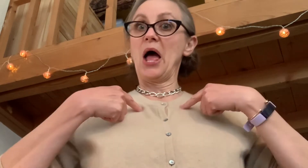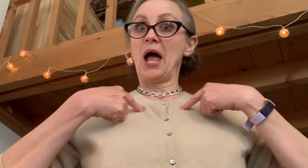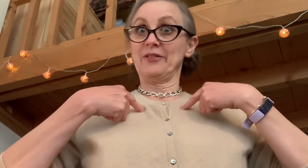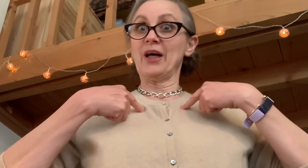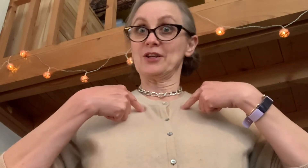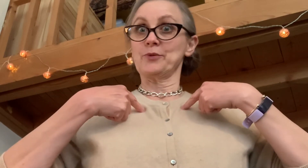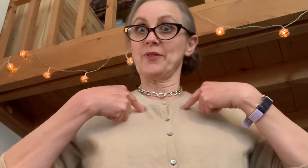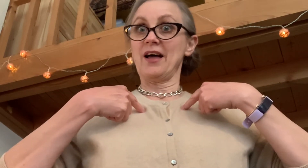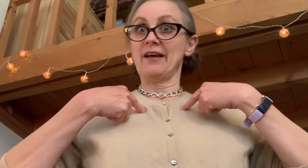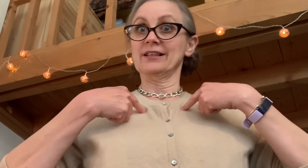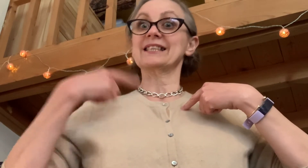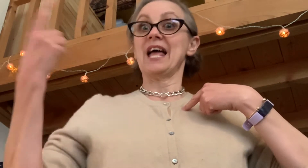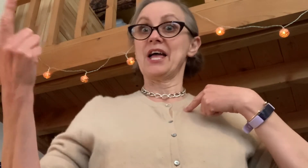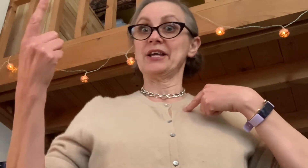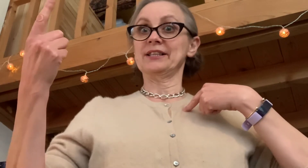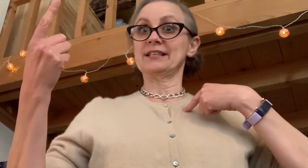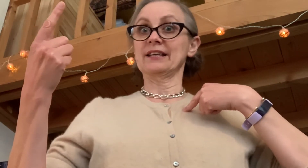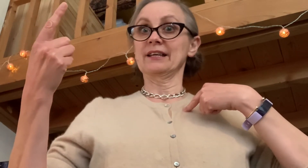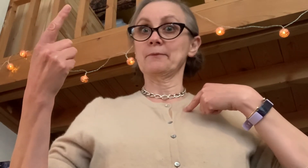and that with the hands, and singing.